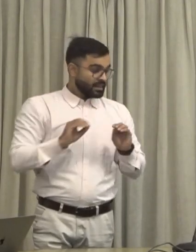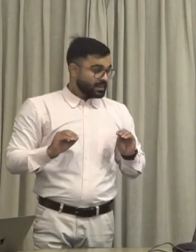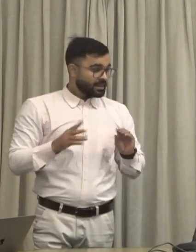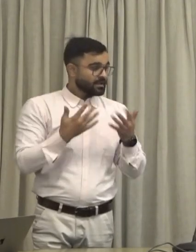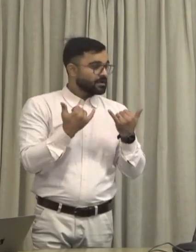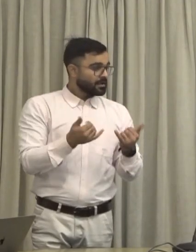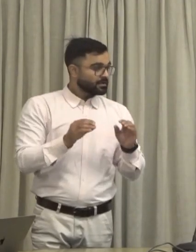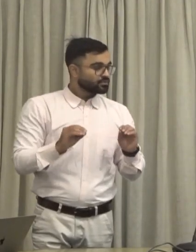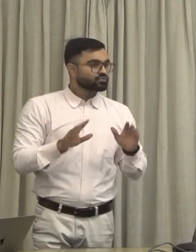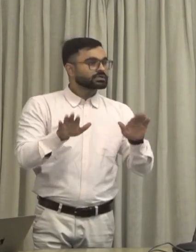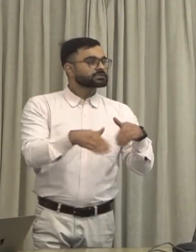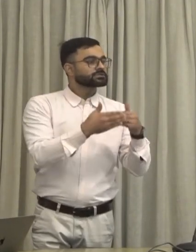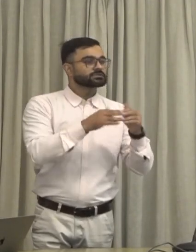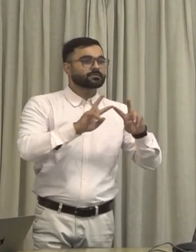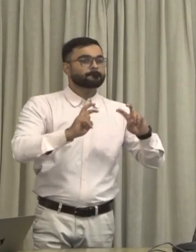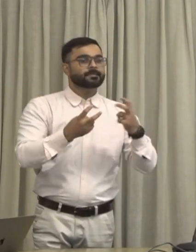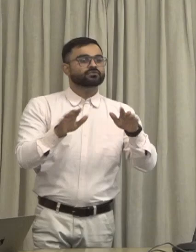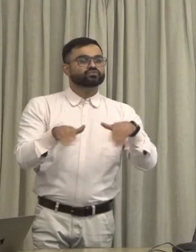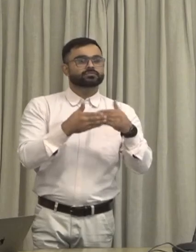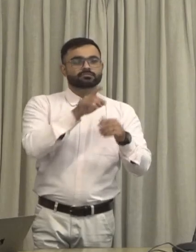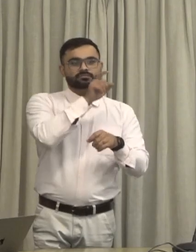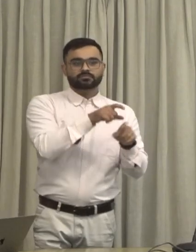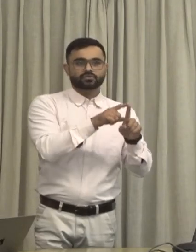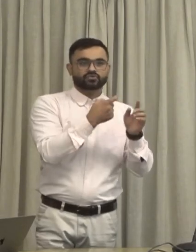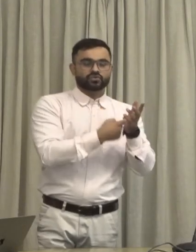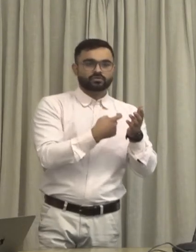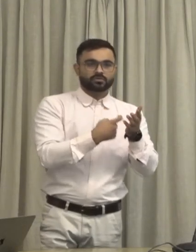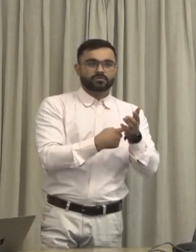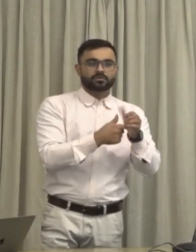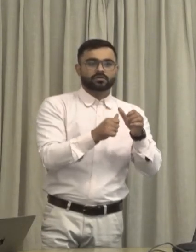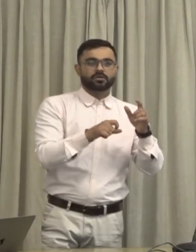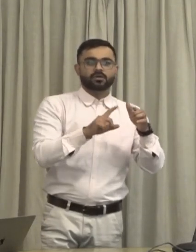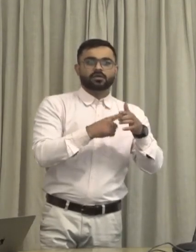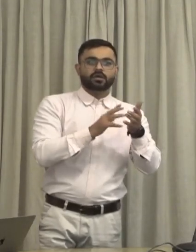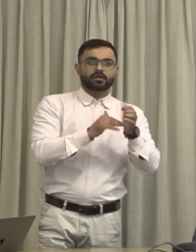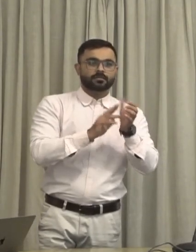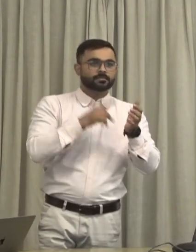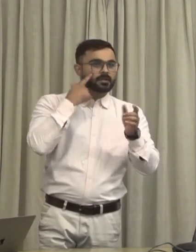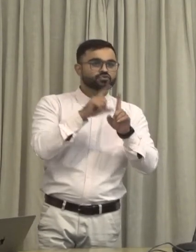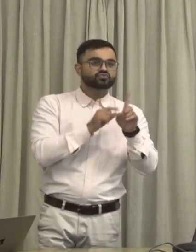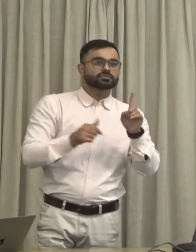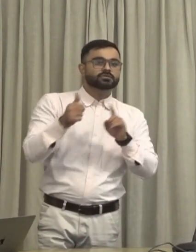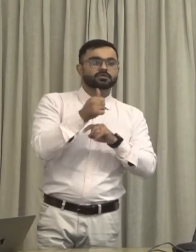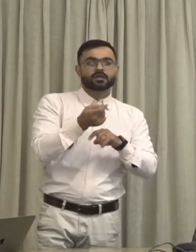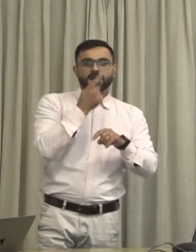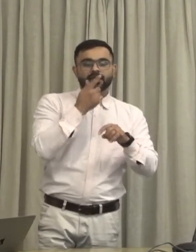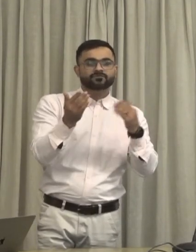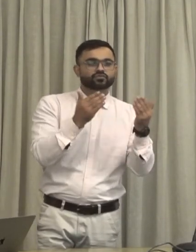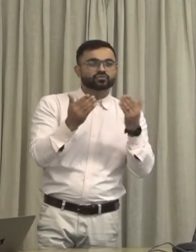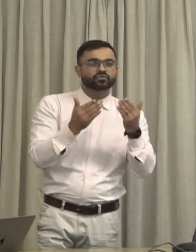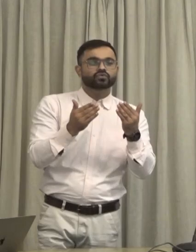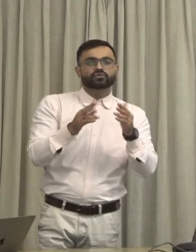now begin by introducing our panelists. We have Dr. Raj Mani here, who is the Director, Clinical Services